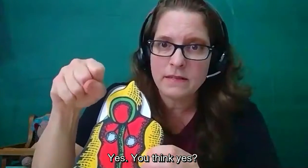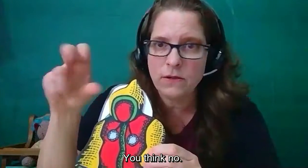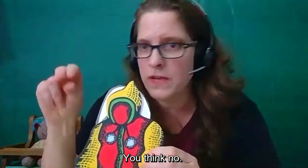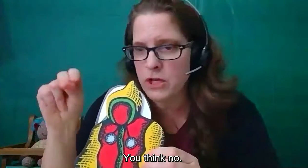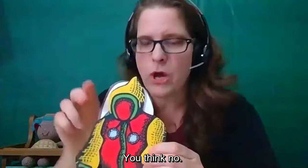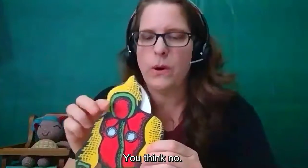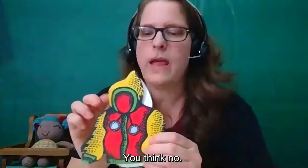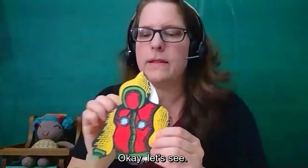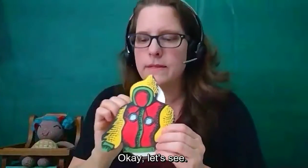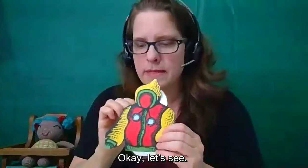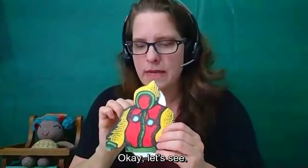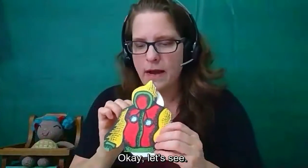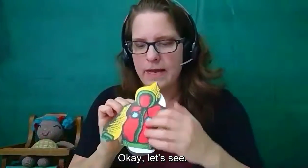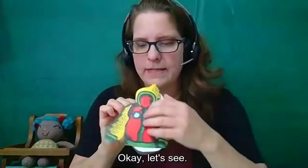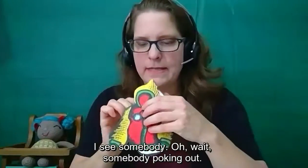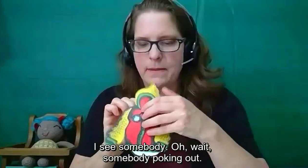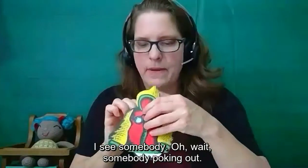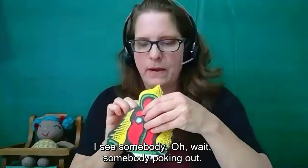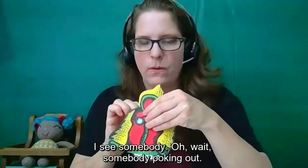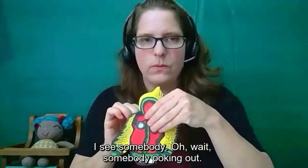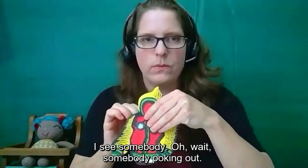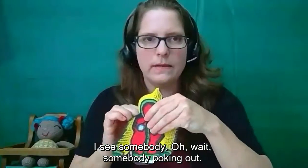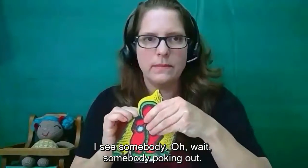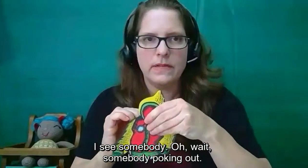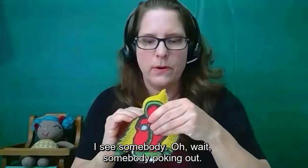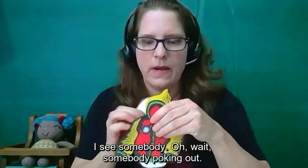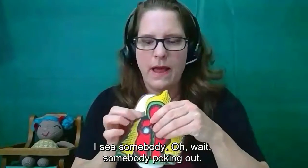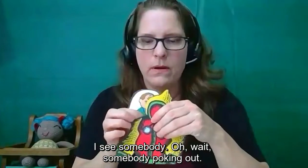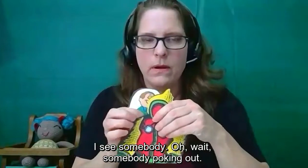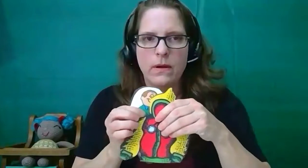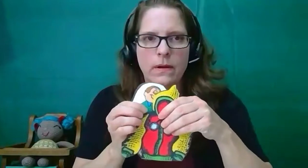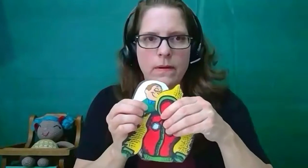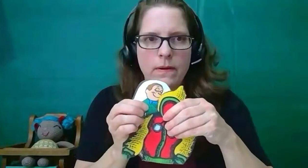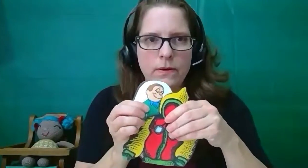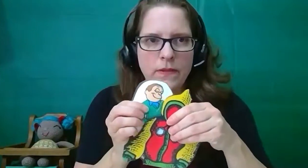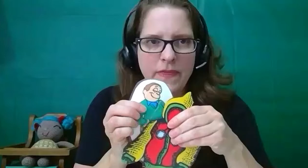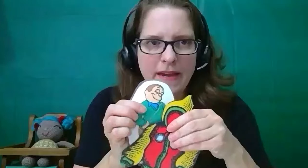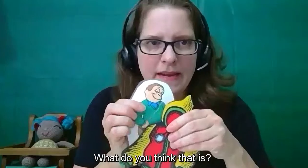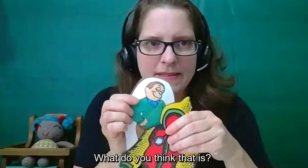think no? Okay, let's see. I see somebody. Oh, wait, somebody's poking out. Who do you think that is?